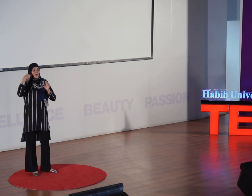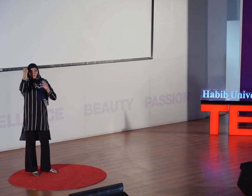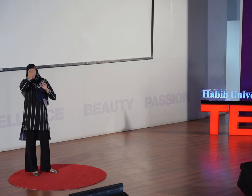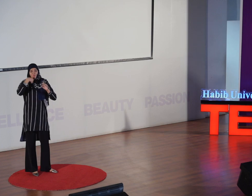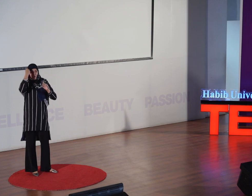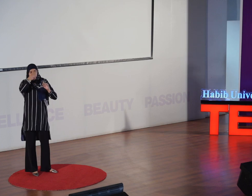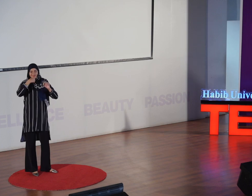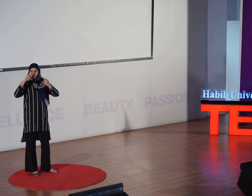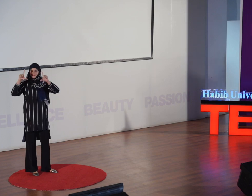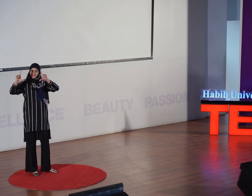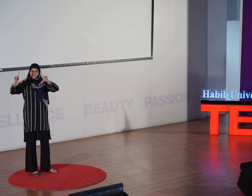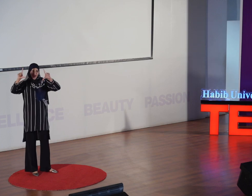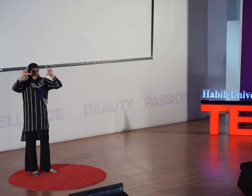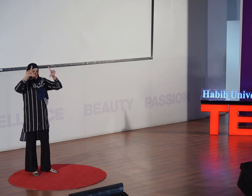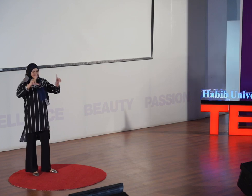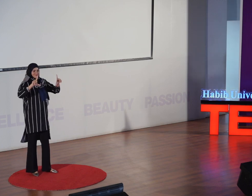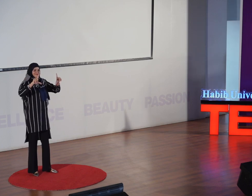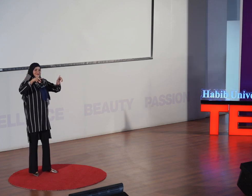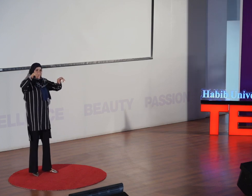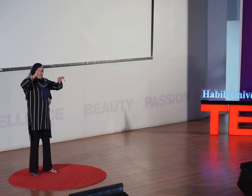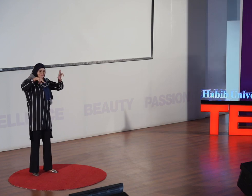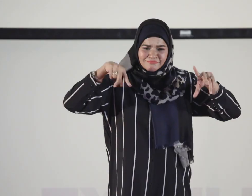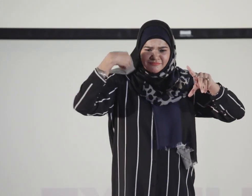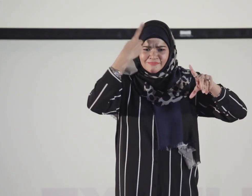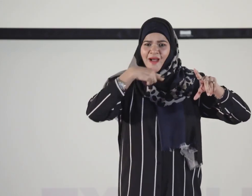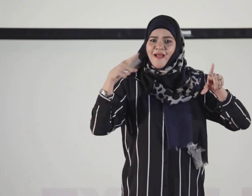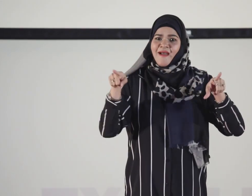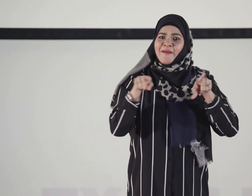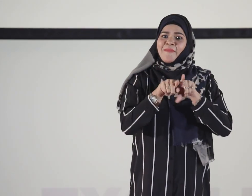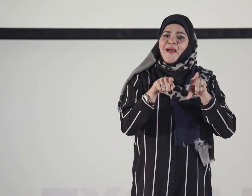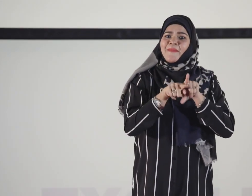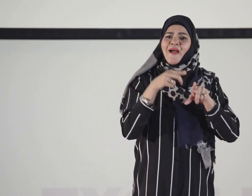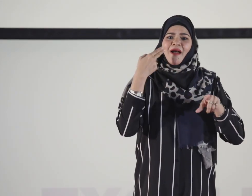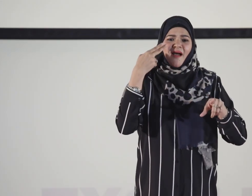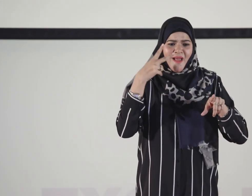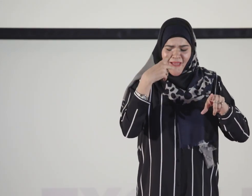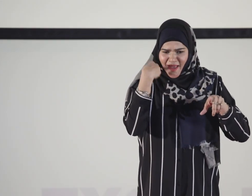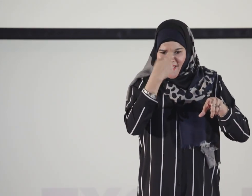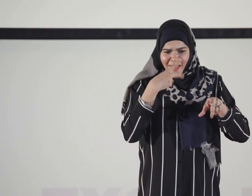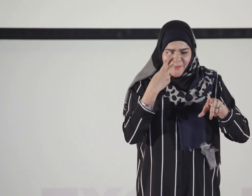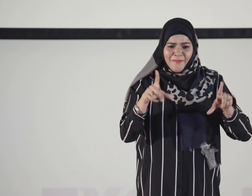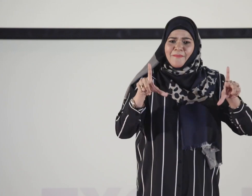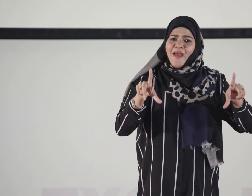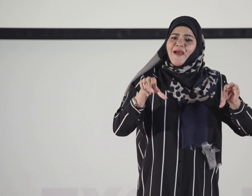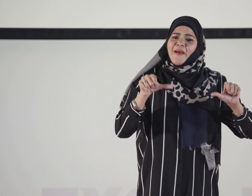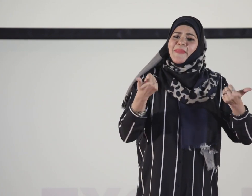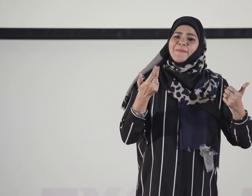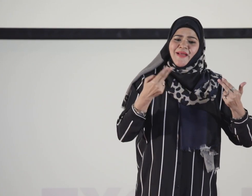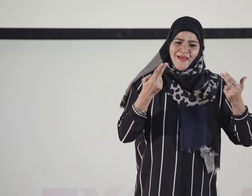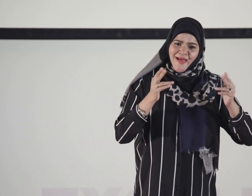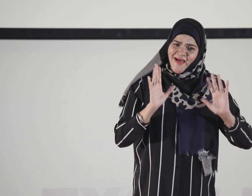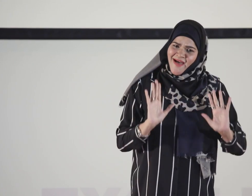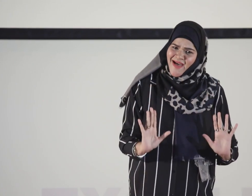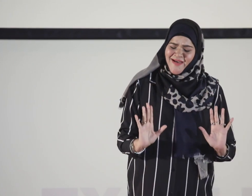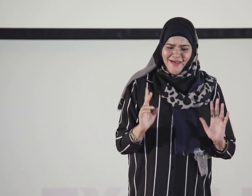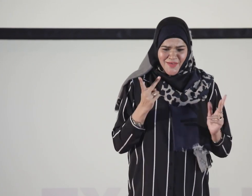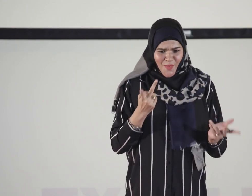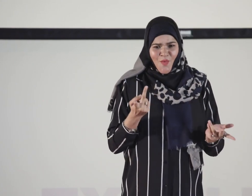person's face with beautiful colors, just like I did with my canvas. I immediately